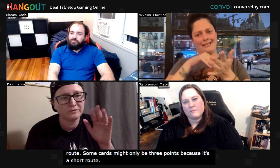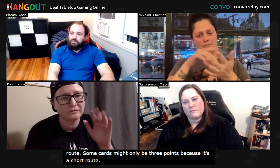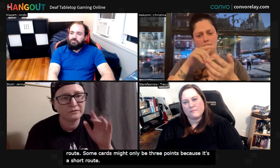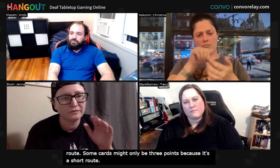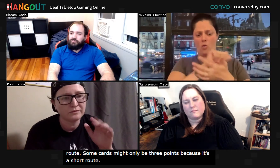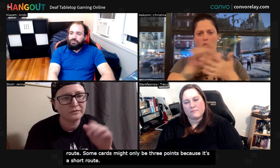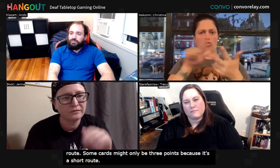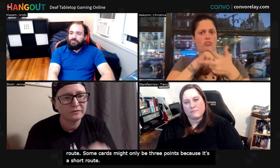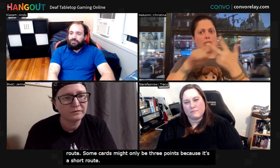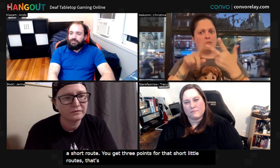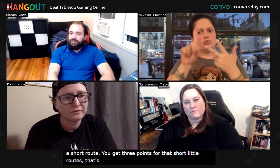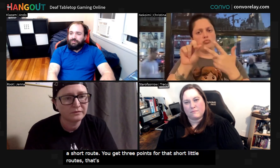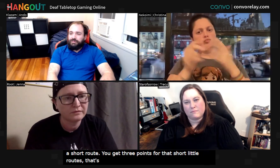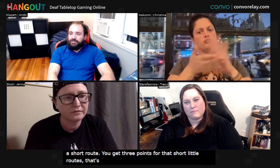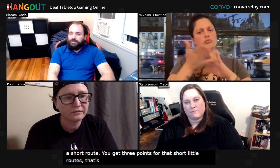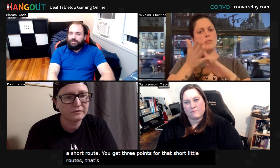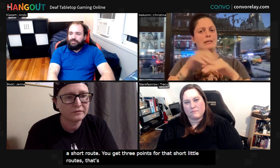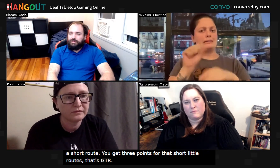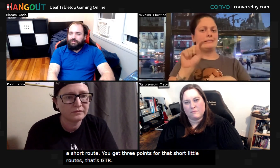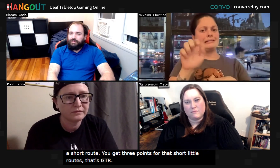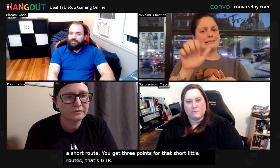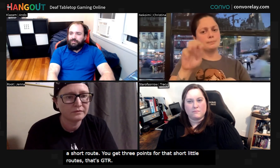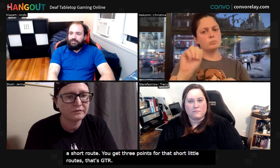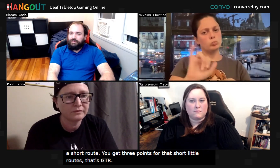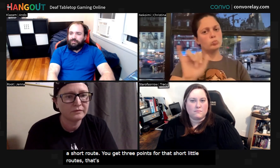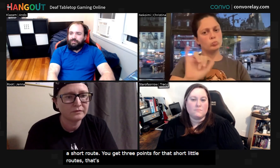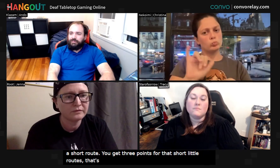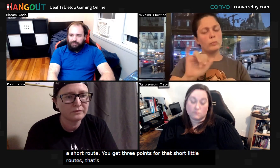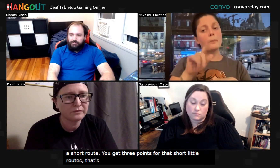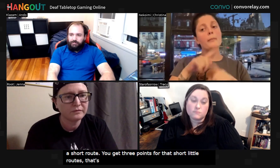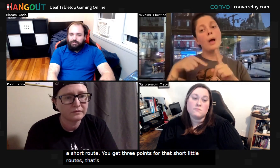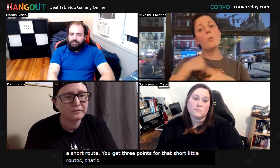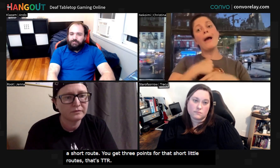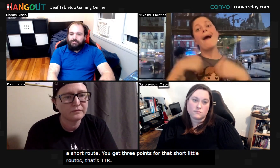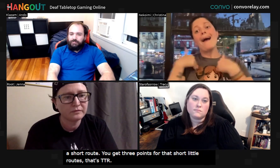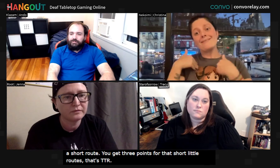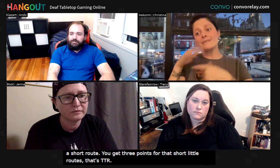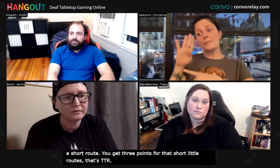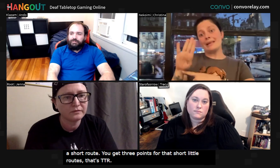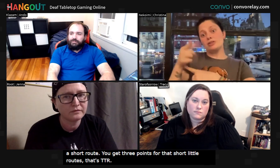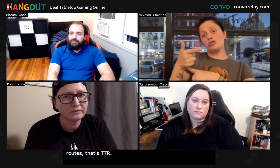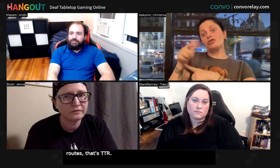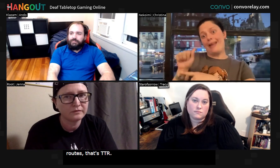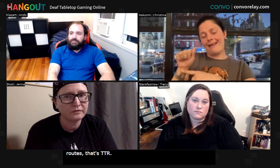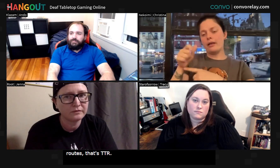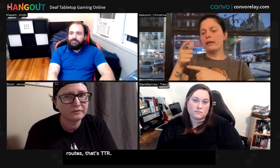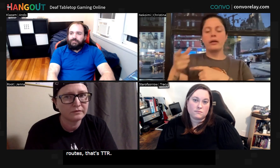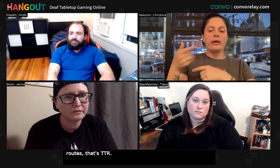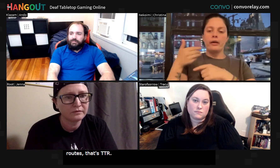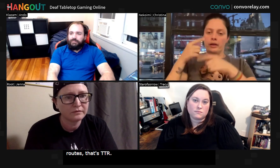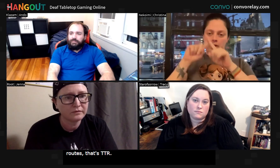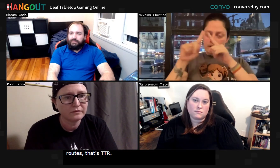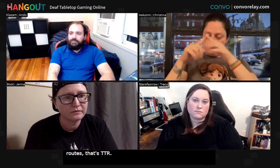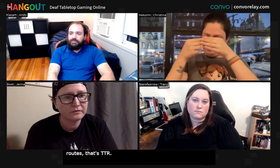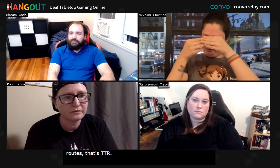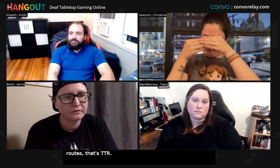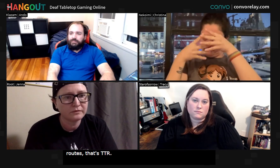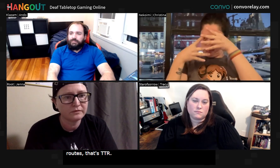But again, all of those board games run on Steam as well. We also have